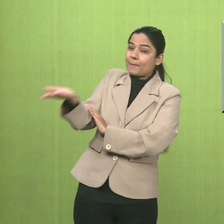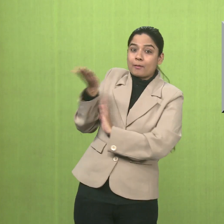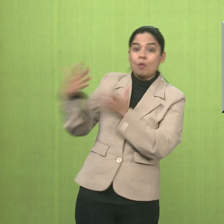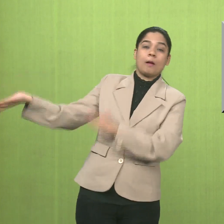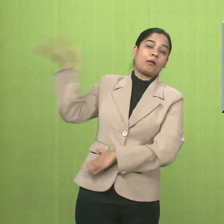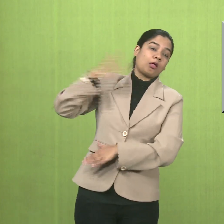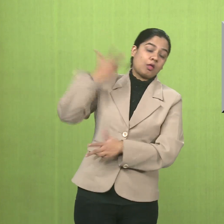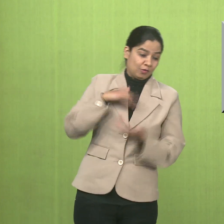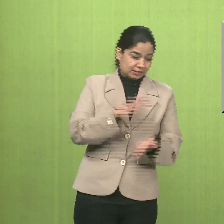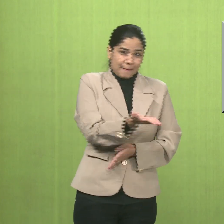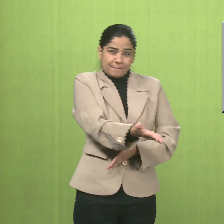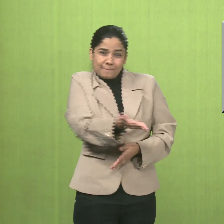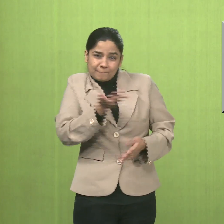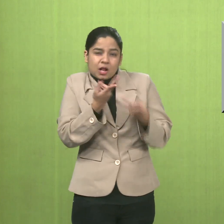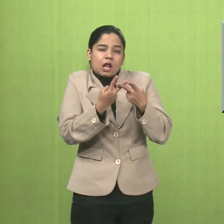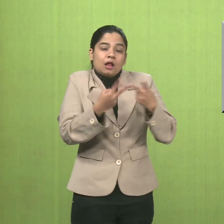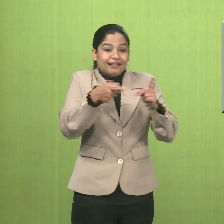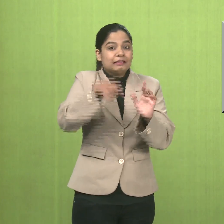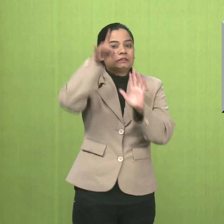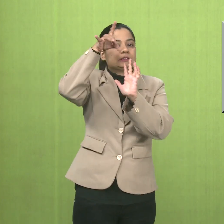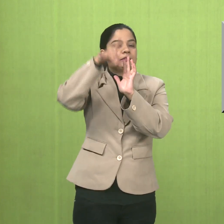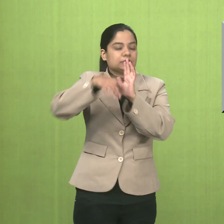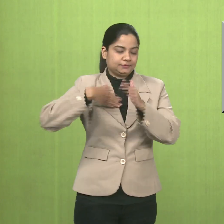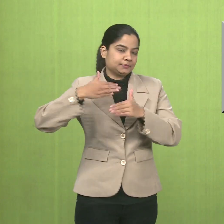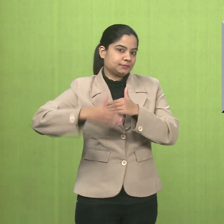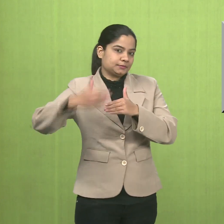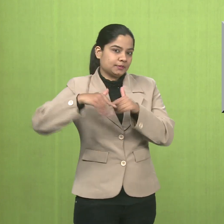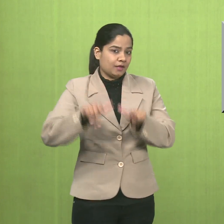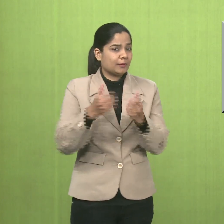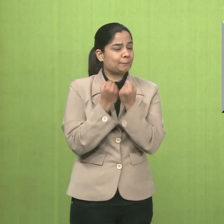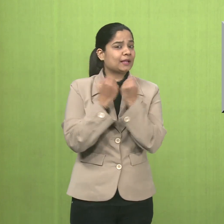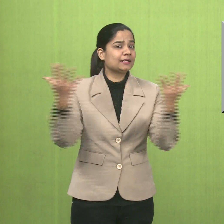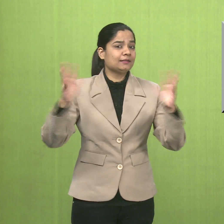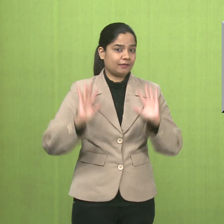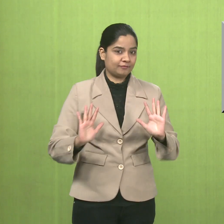house, domestic violence, etc., beating, etc. We'll have more about it in the chapter.